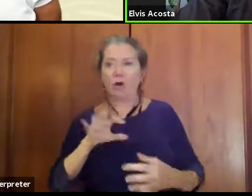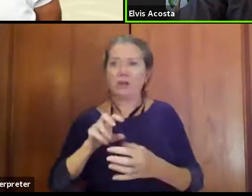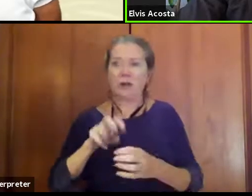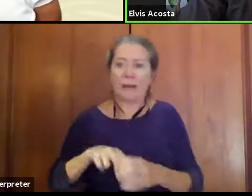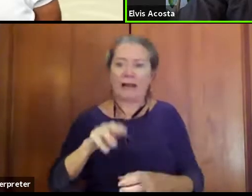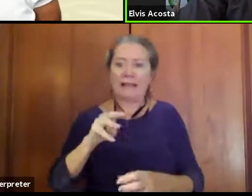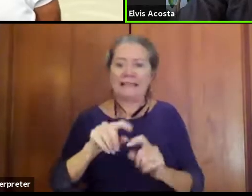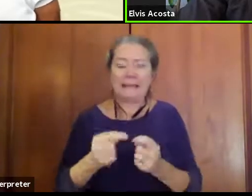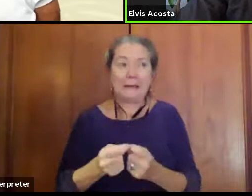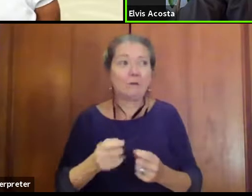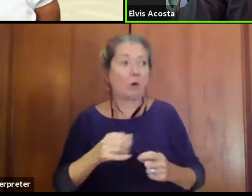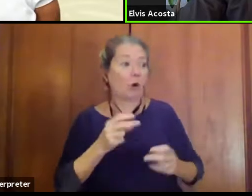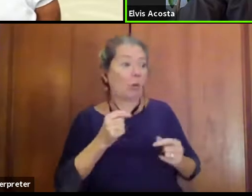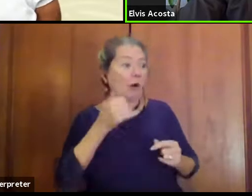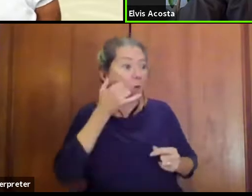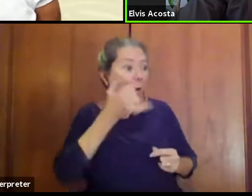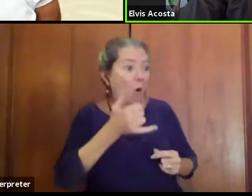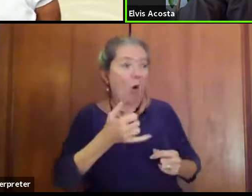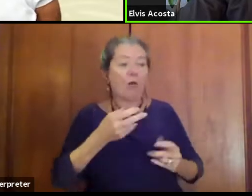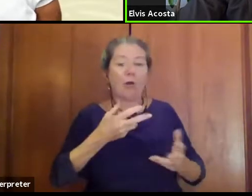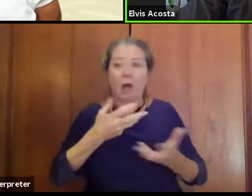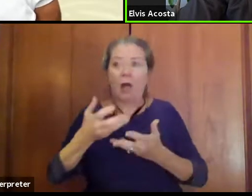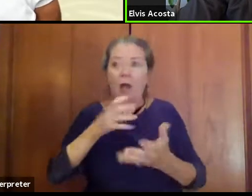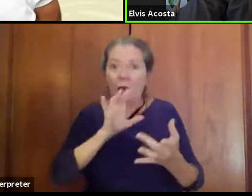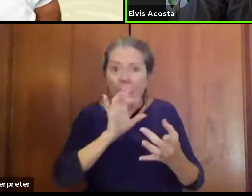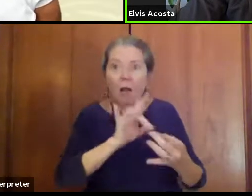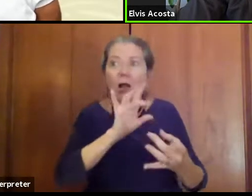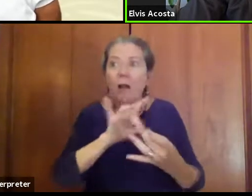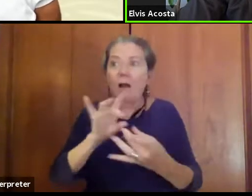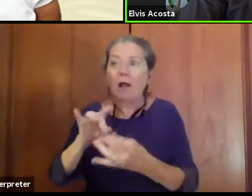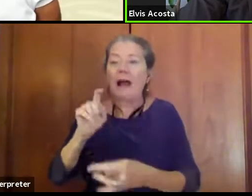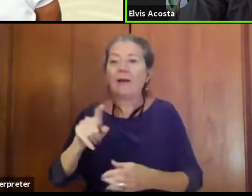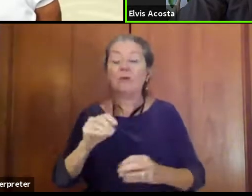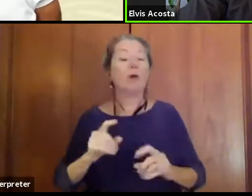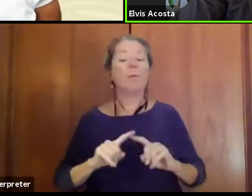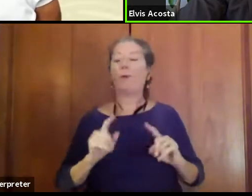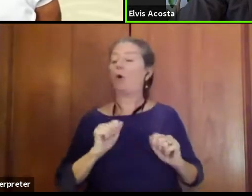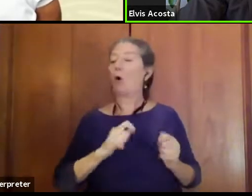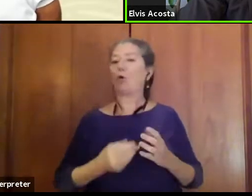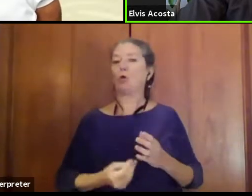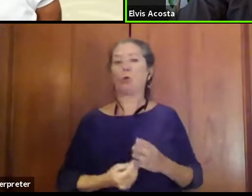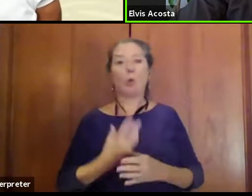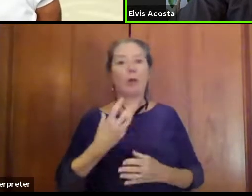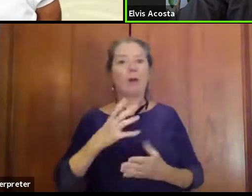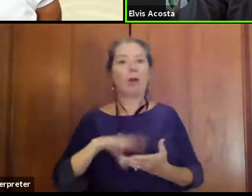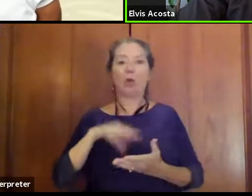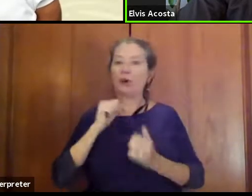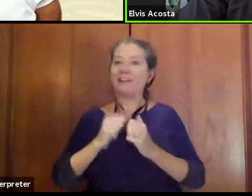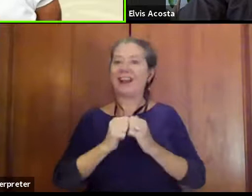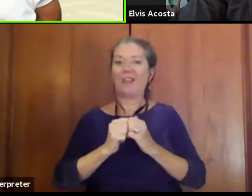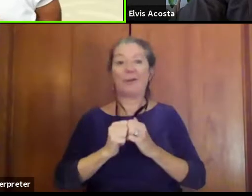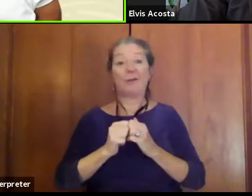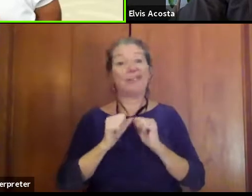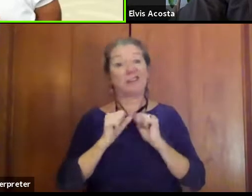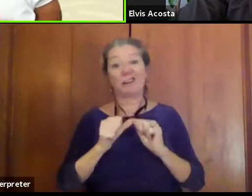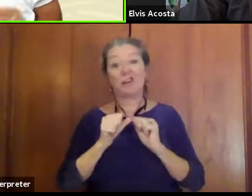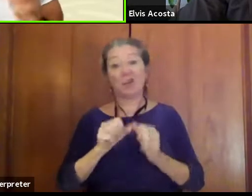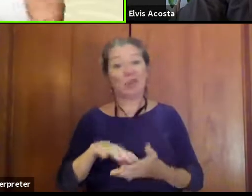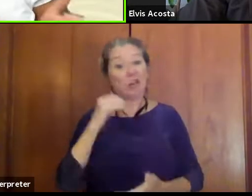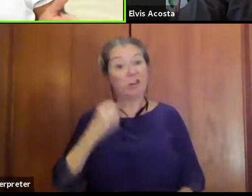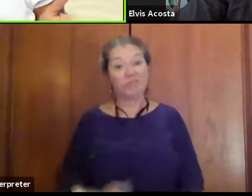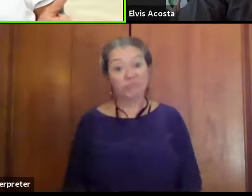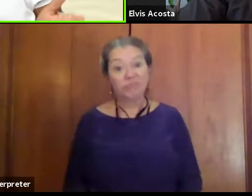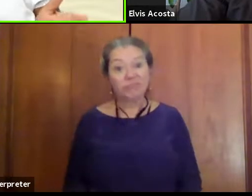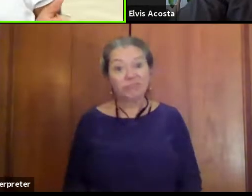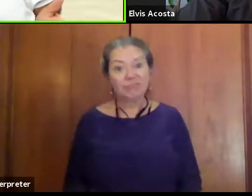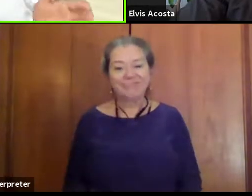work. But it's all a growing and learning process, and we just need to continue at it. Thank you. So